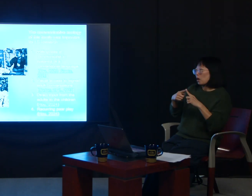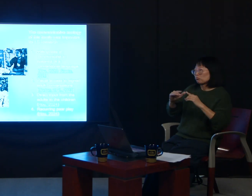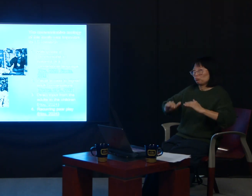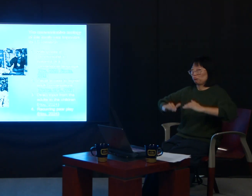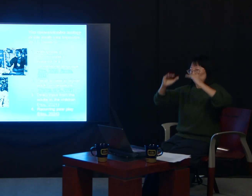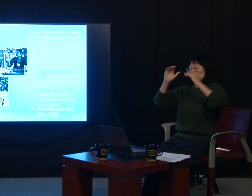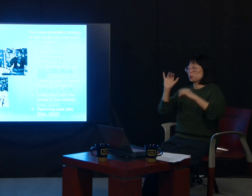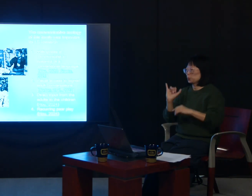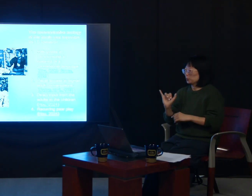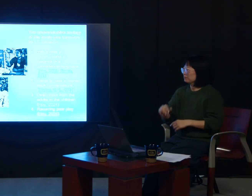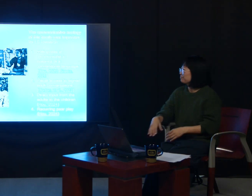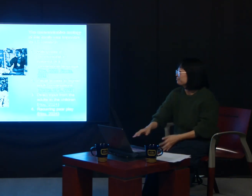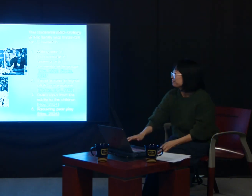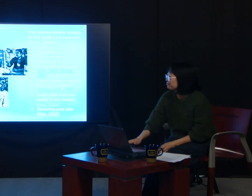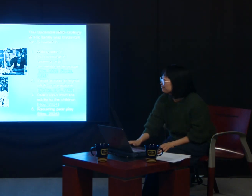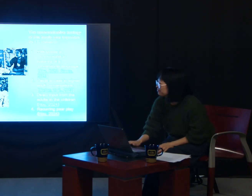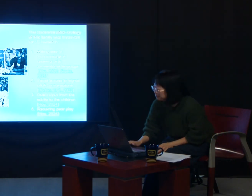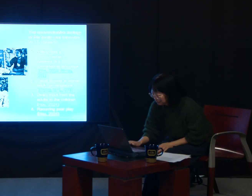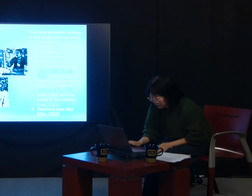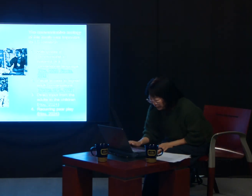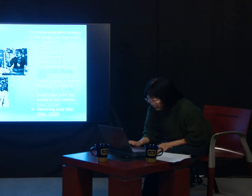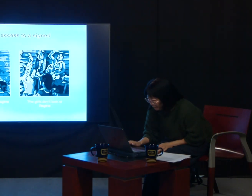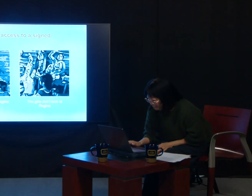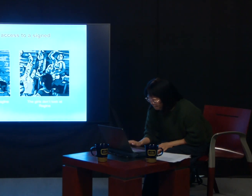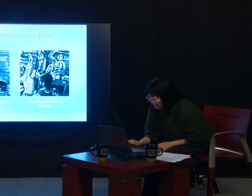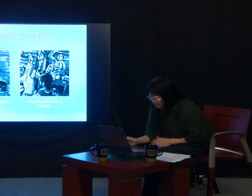expectations that they expect when they get older.